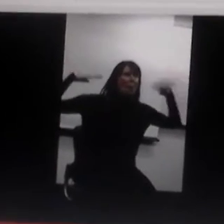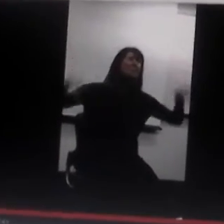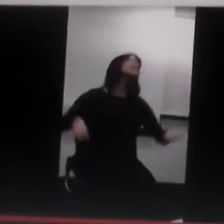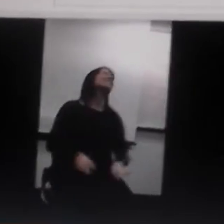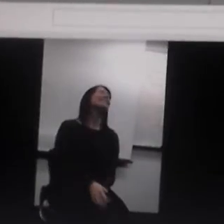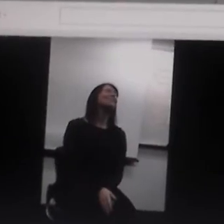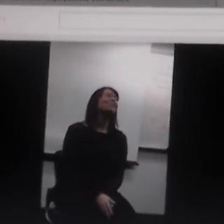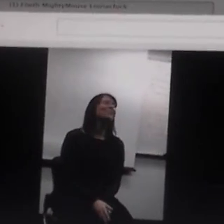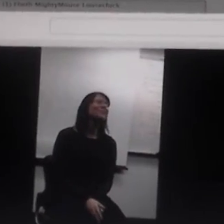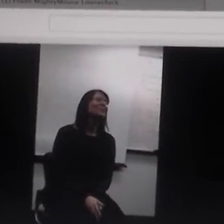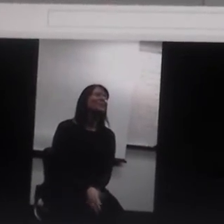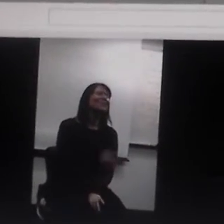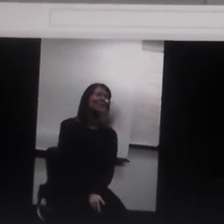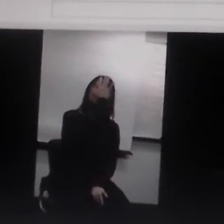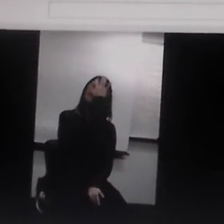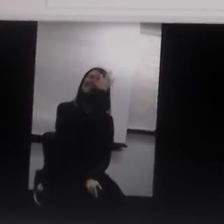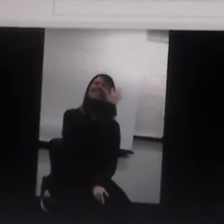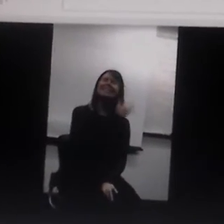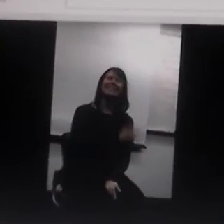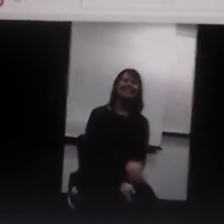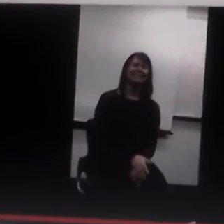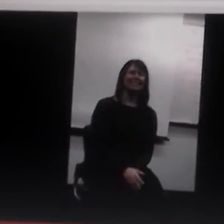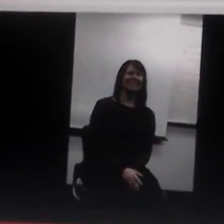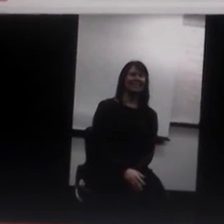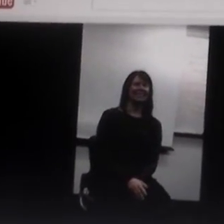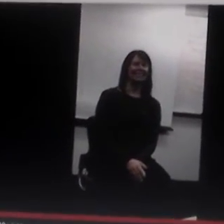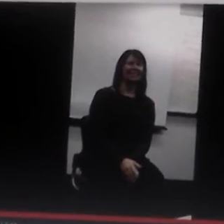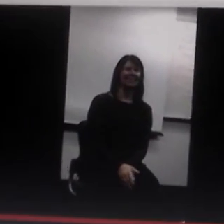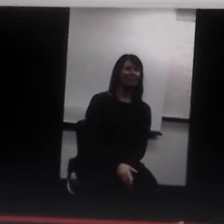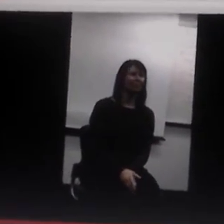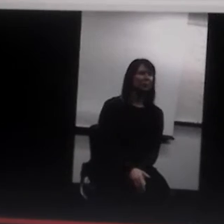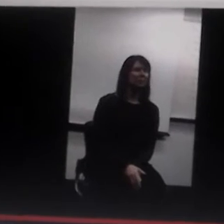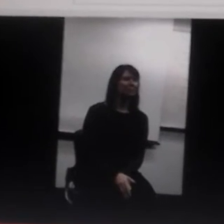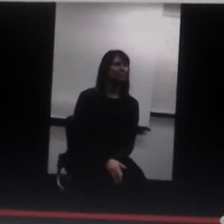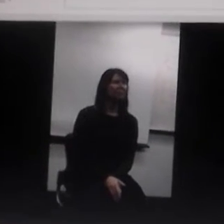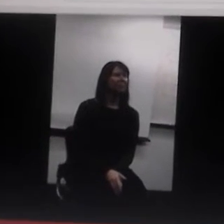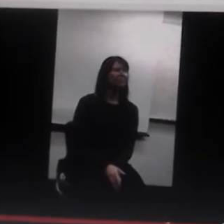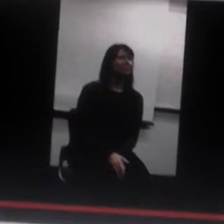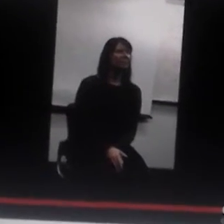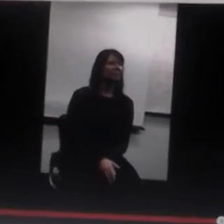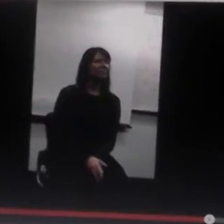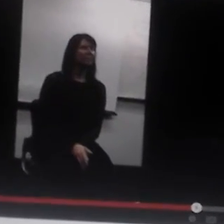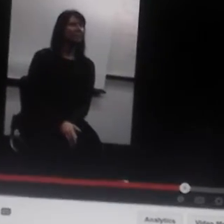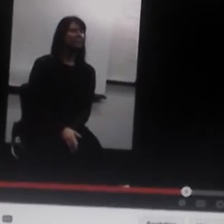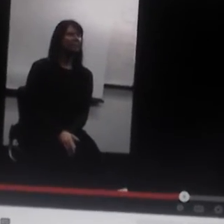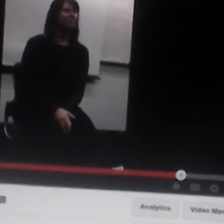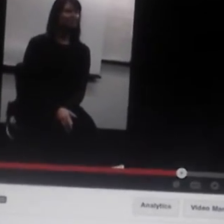It bothered other people because they could hear the noise, but I couldn't hear anything, so it didn't really bother me.